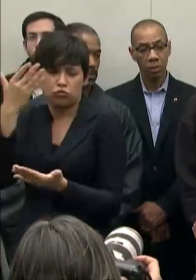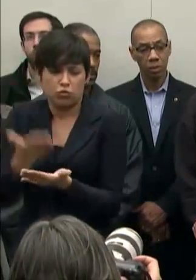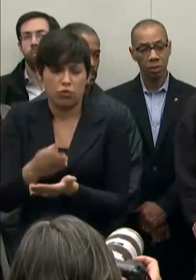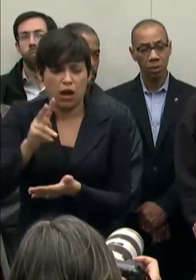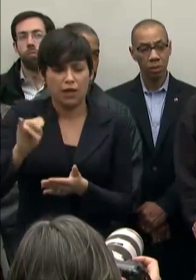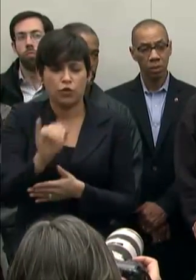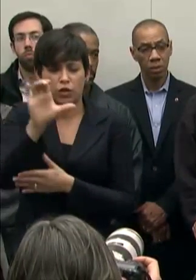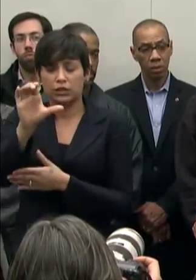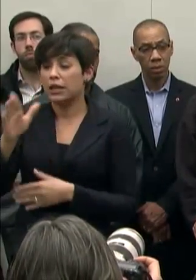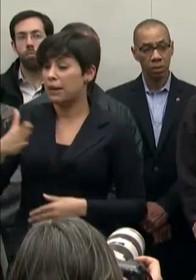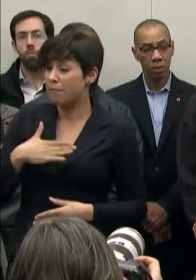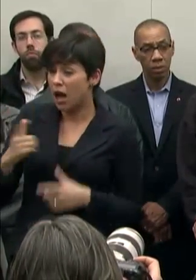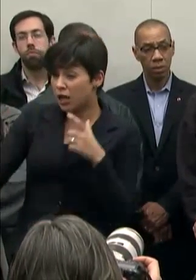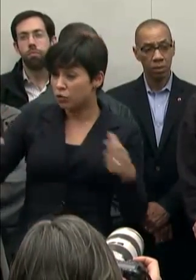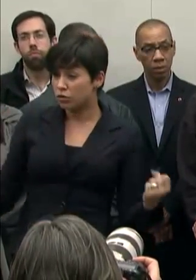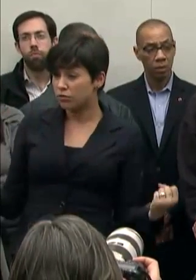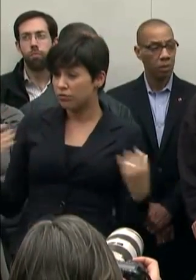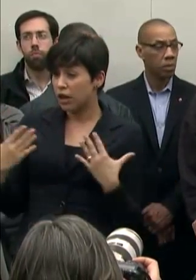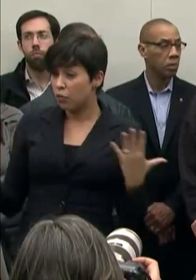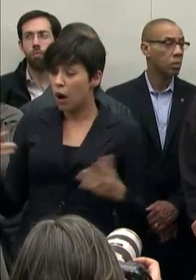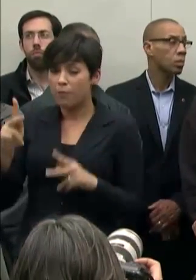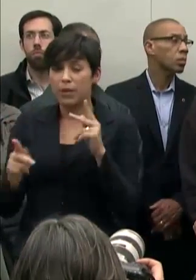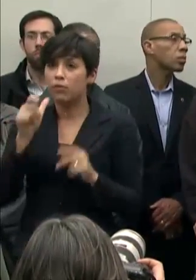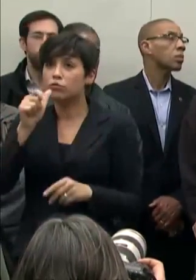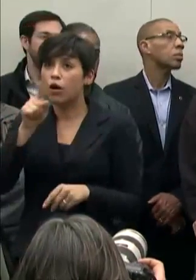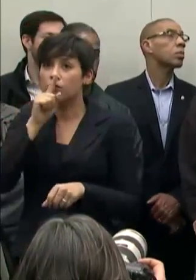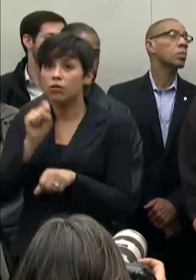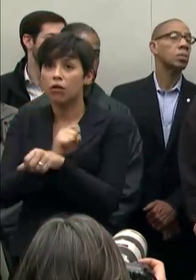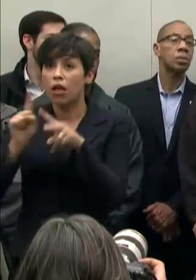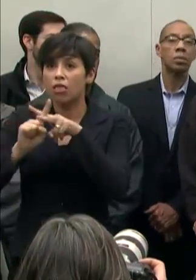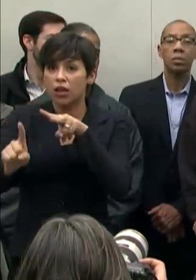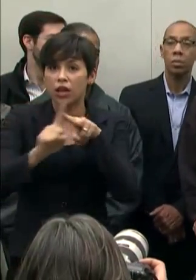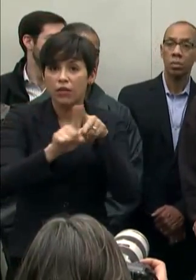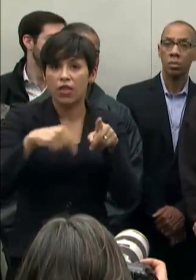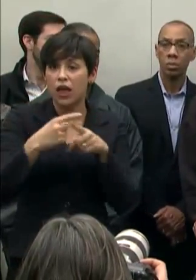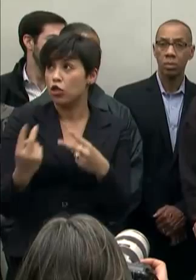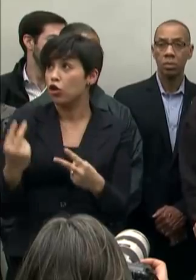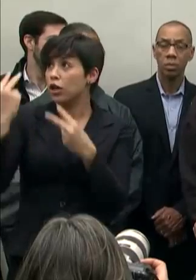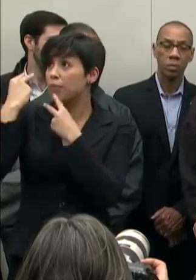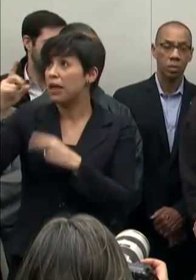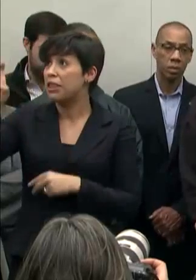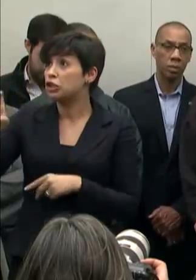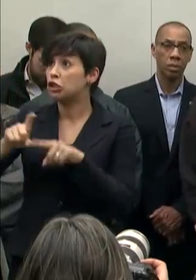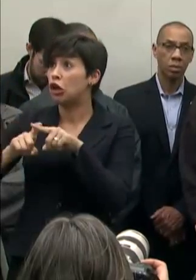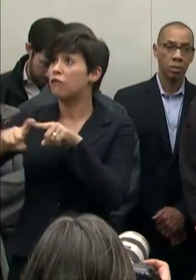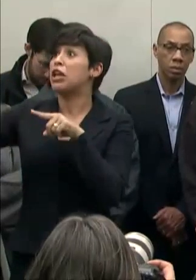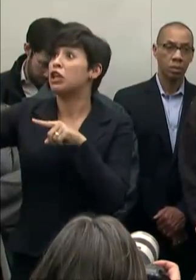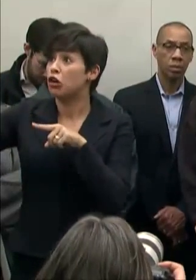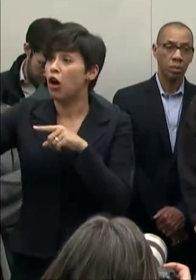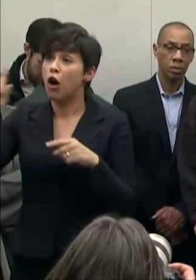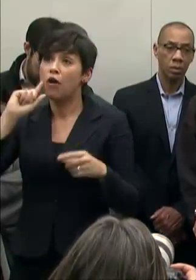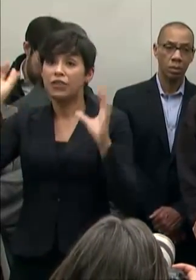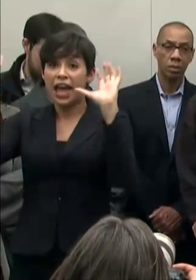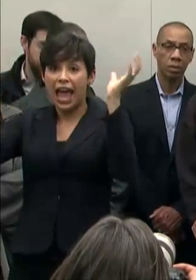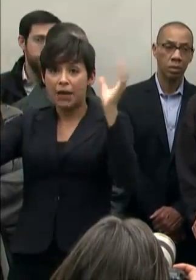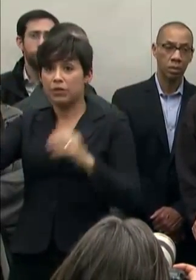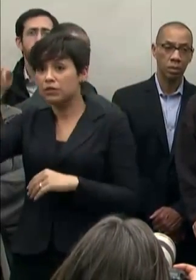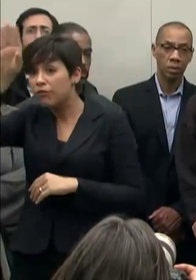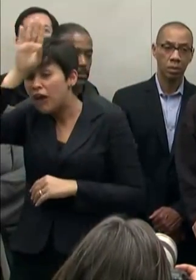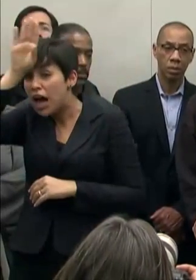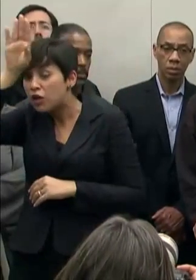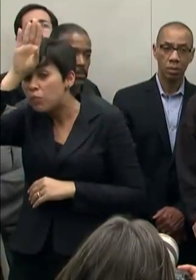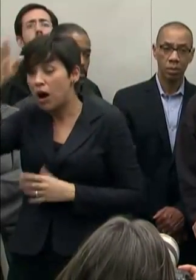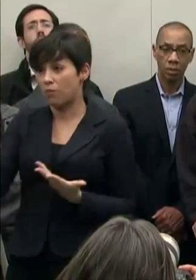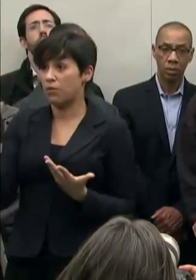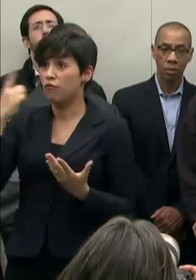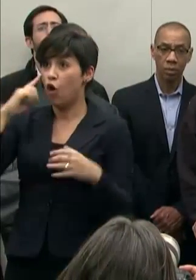don't leave, and in retrospect, they should have. They call in an emergency, and some of our emergency